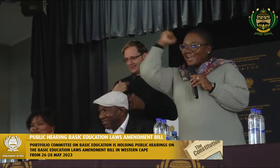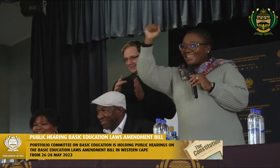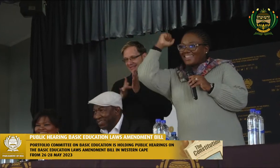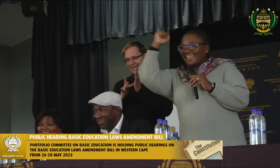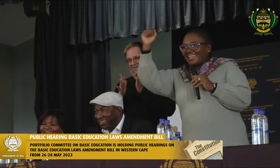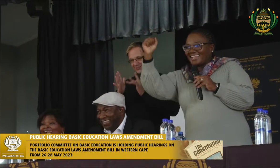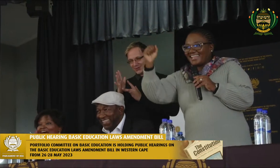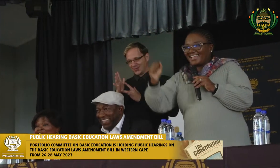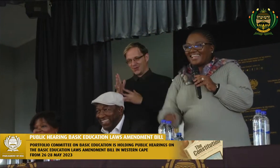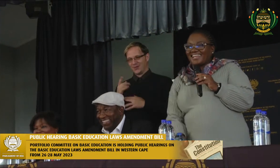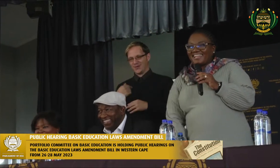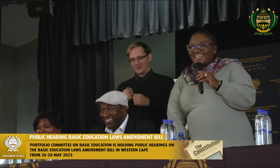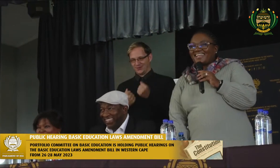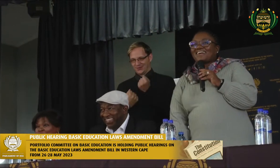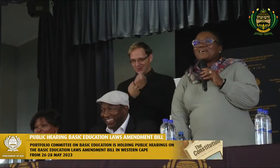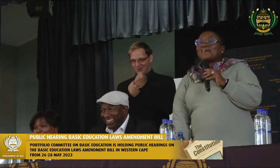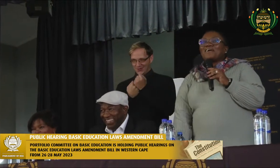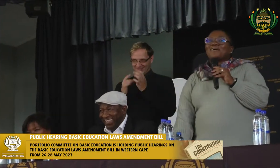Amanda.